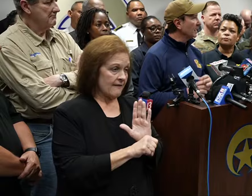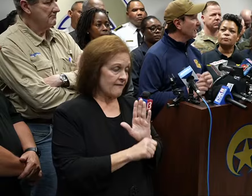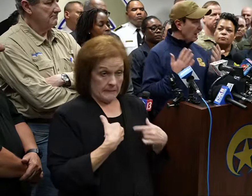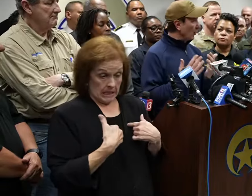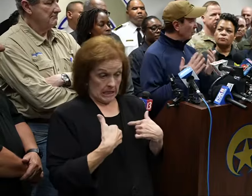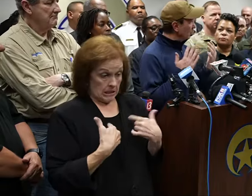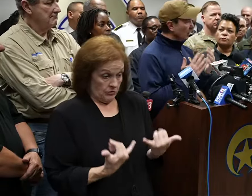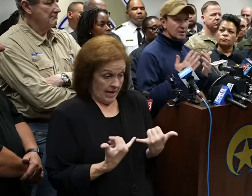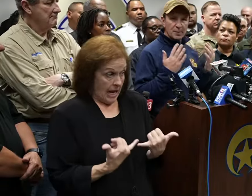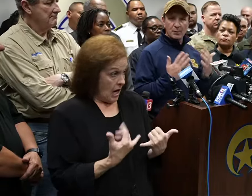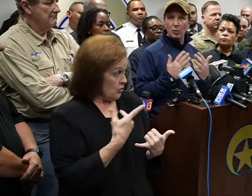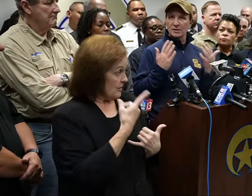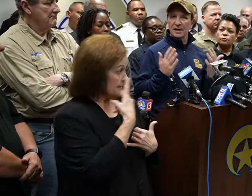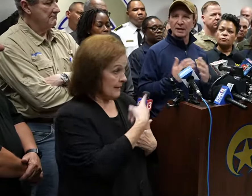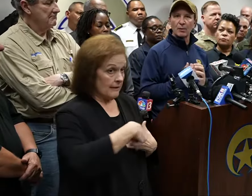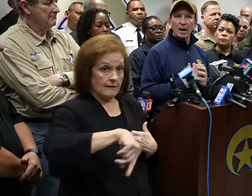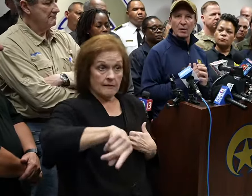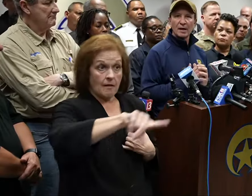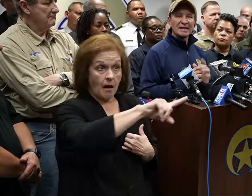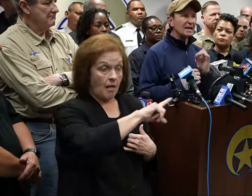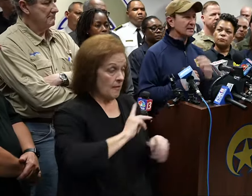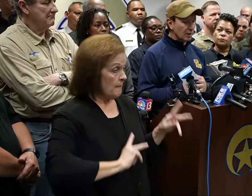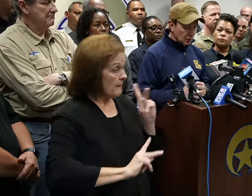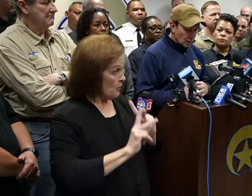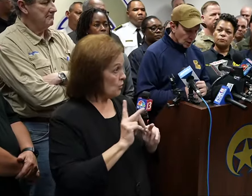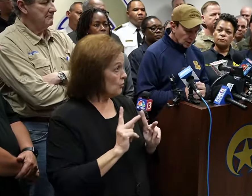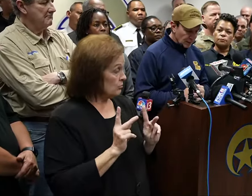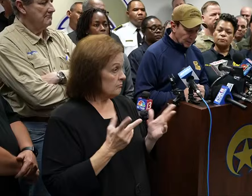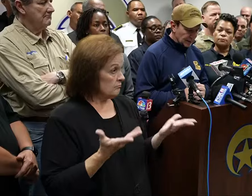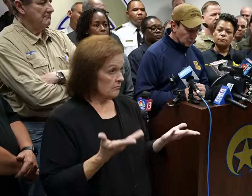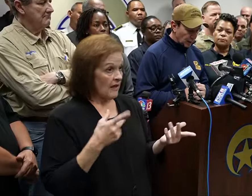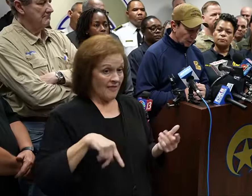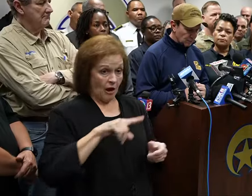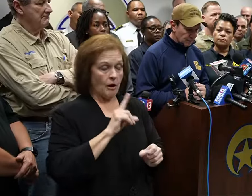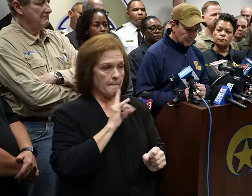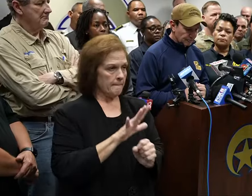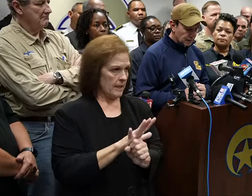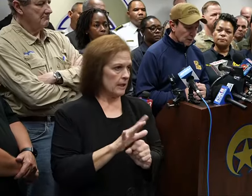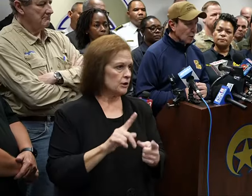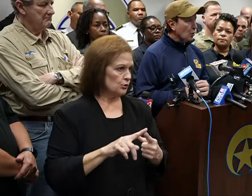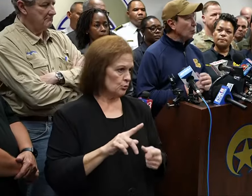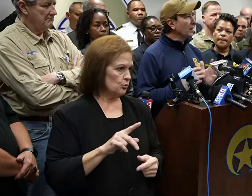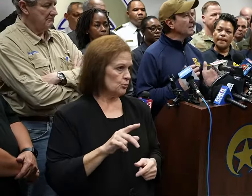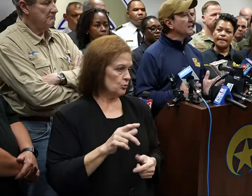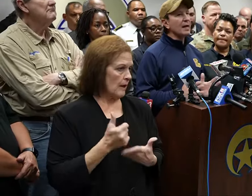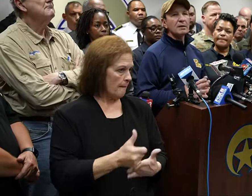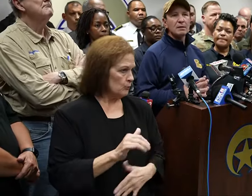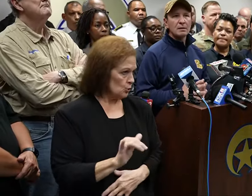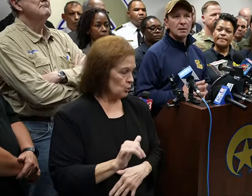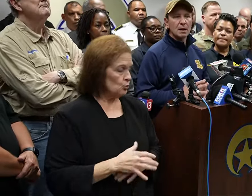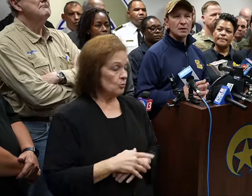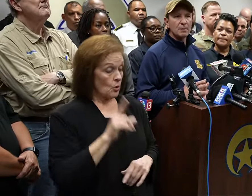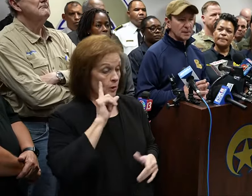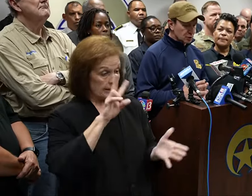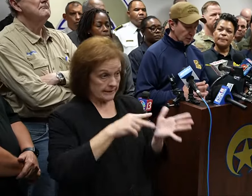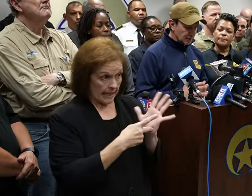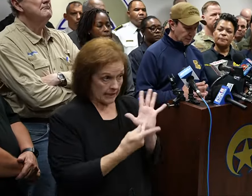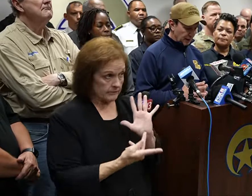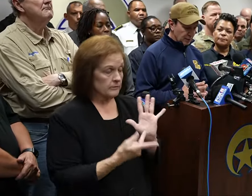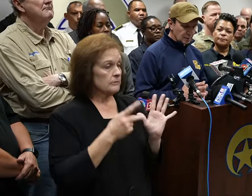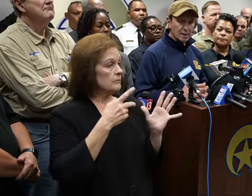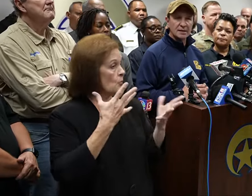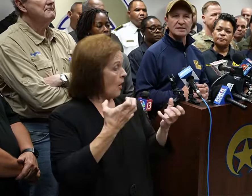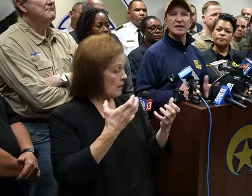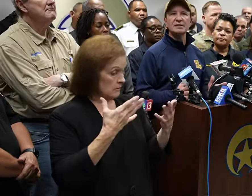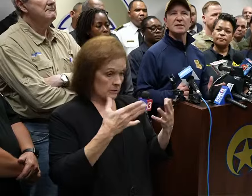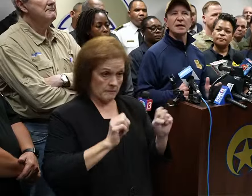today, right now, and you look at the people who are standing around, that is their commitment as well. We intend to be